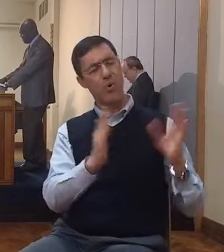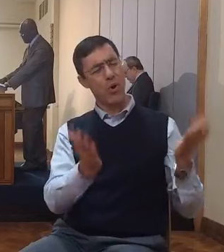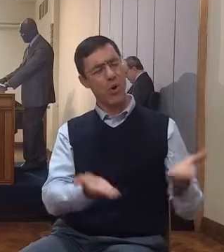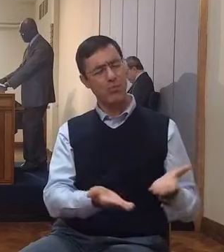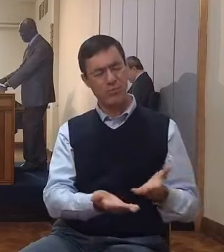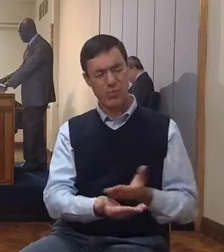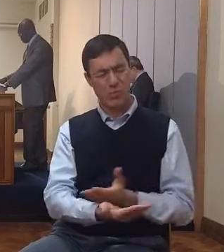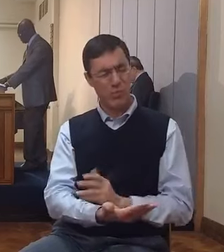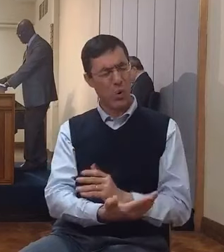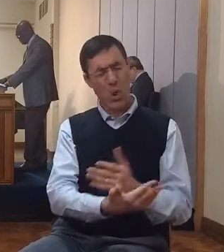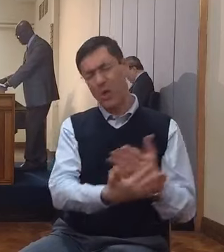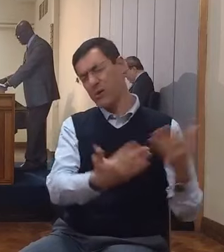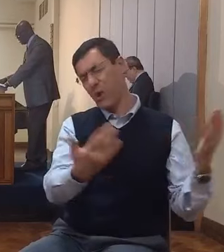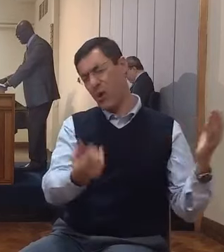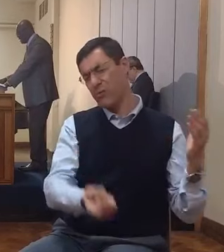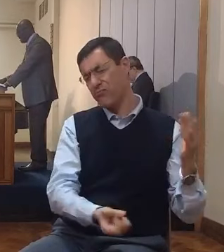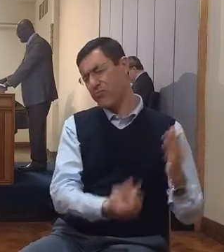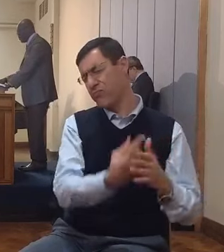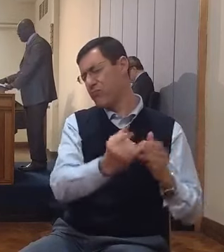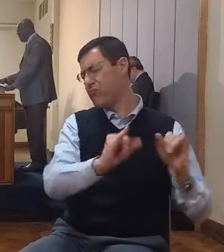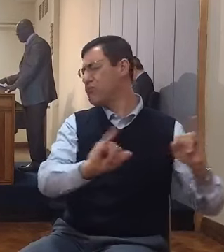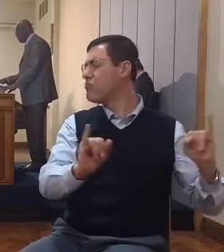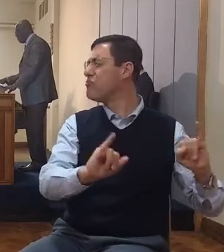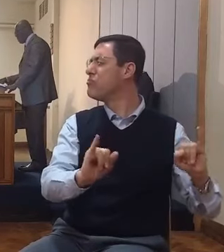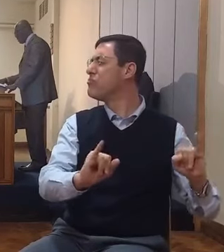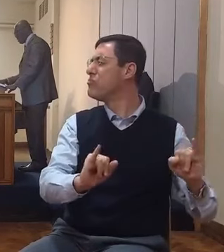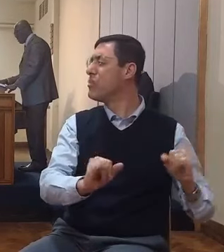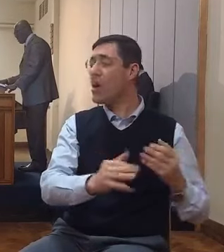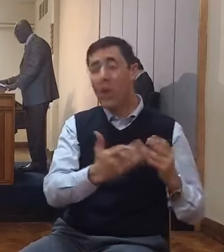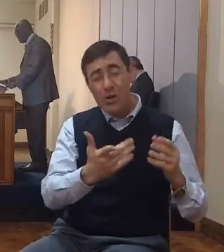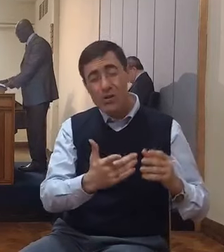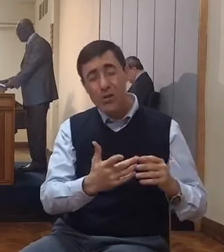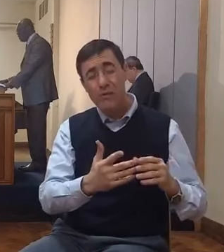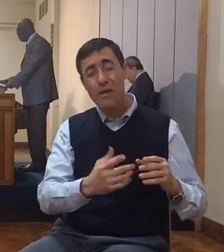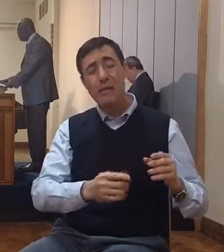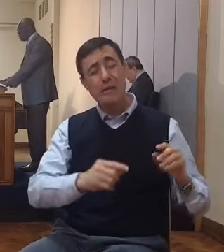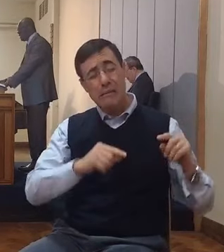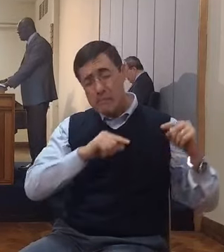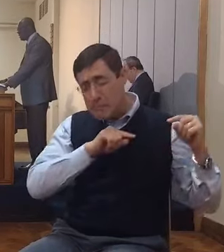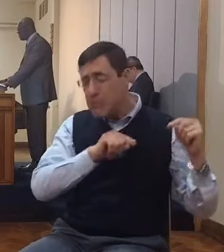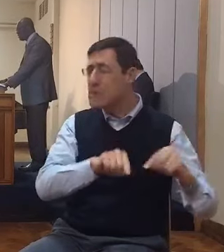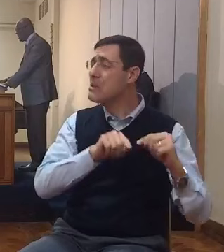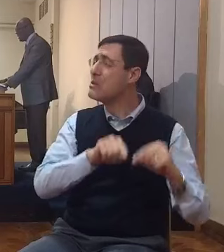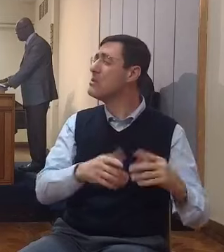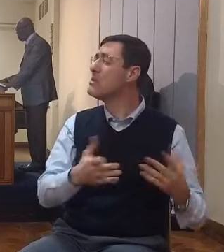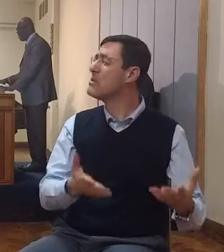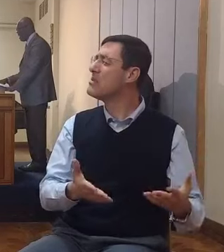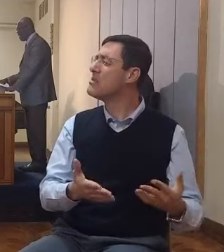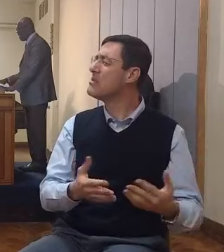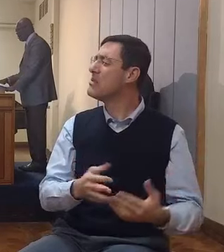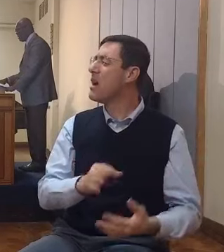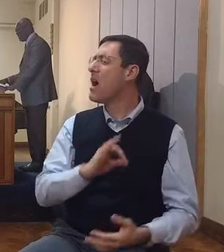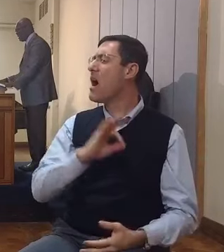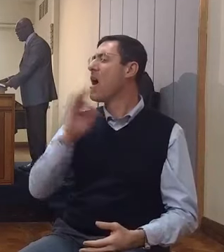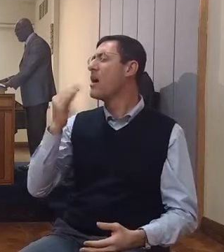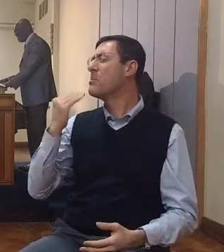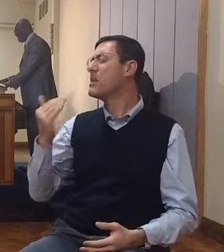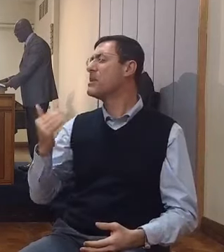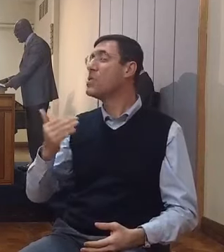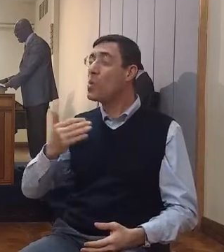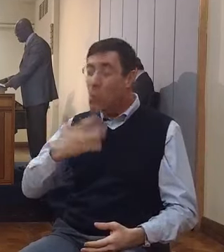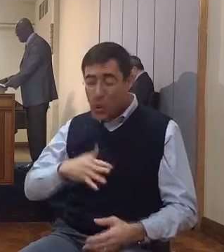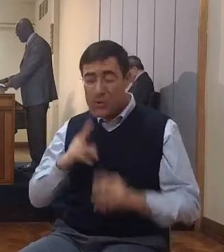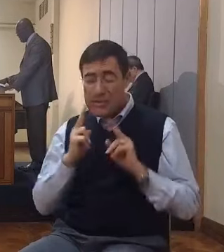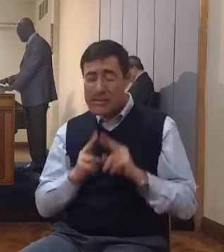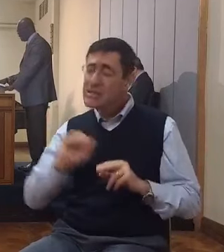many trials and persecution. And we long, gracious God, that thy people may know freedom and liberty to live